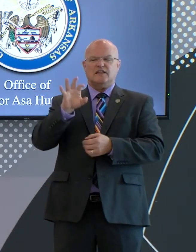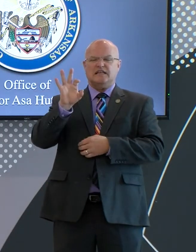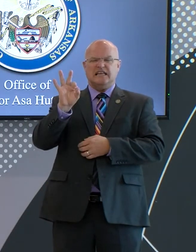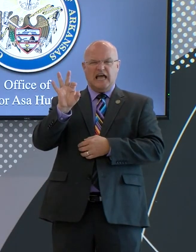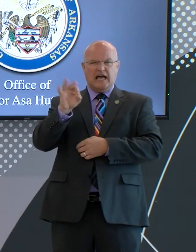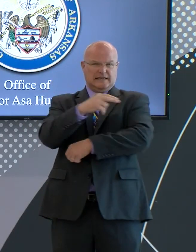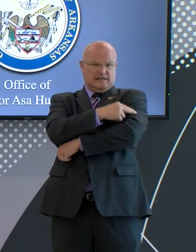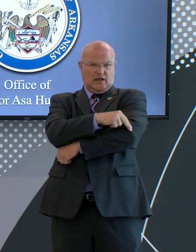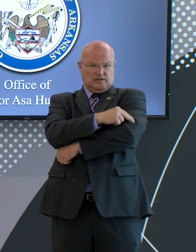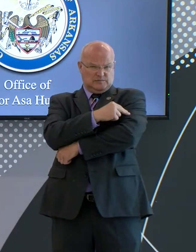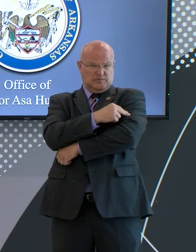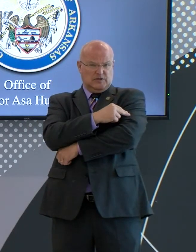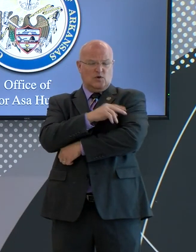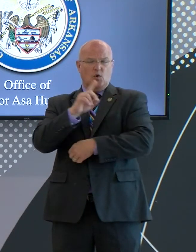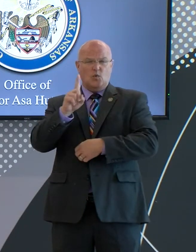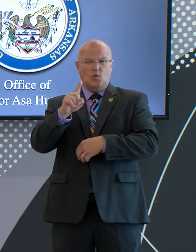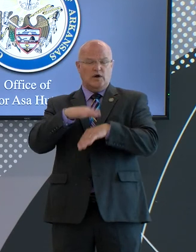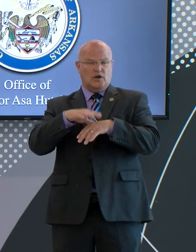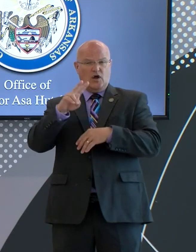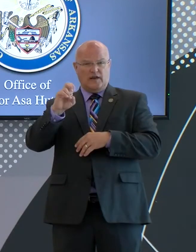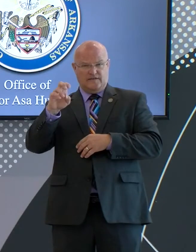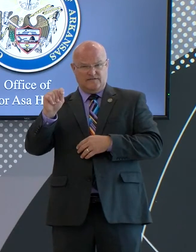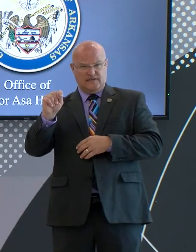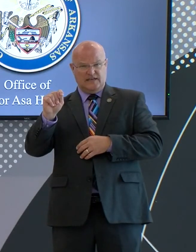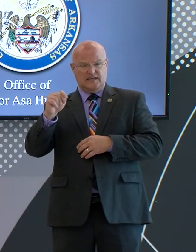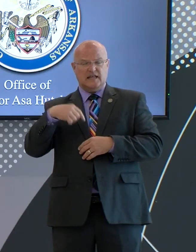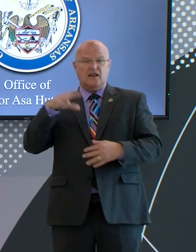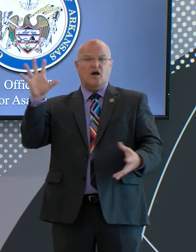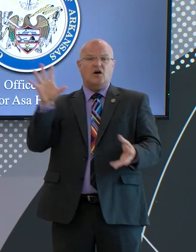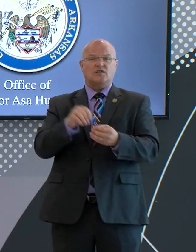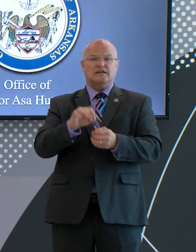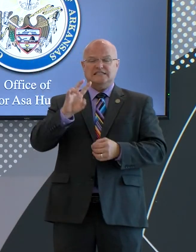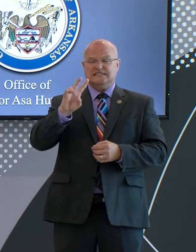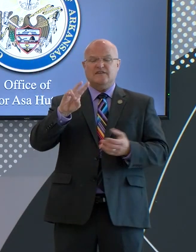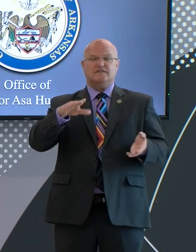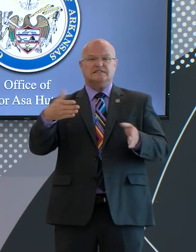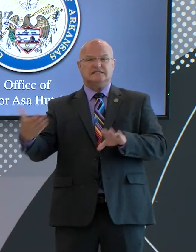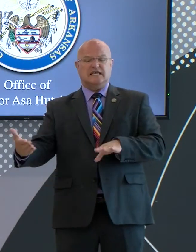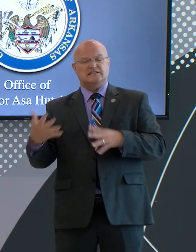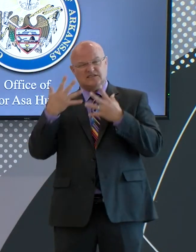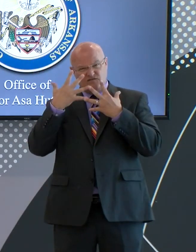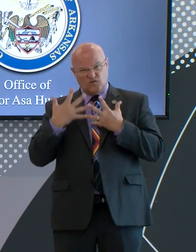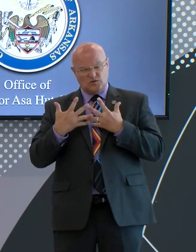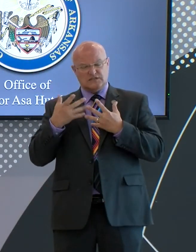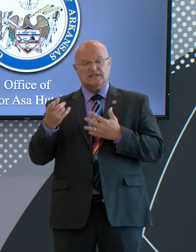9 who are hospitalized, 1 on a ventilator, and we've had a total of 7 deaths, unfortunately, but no new